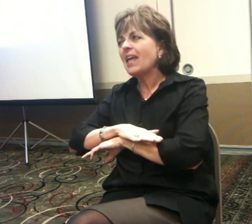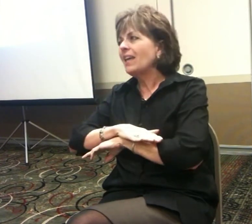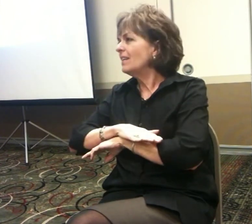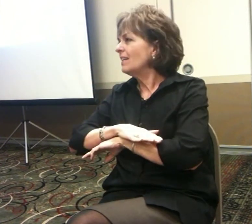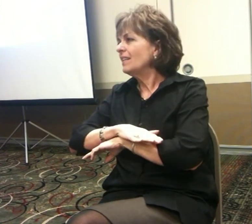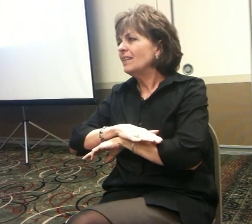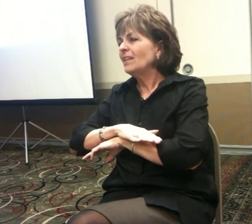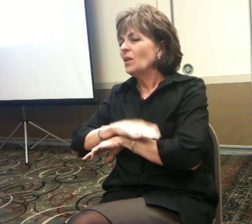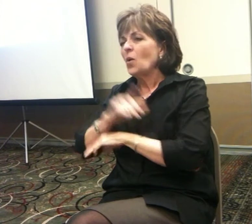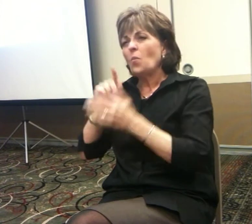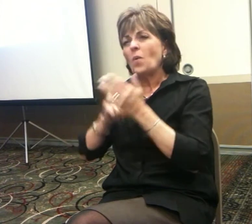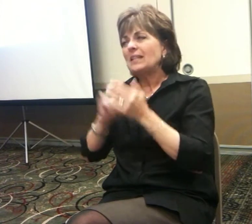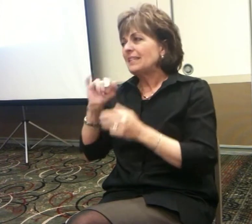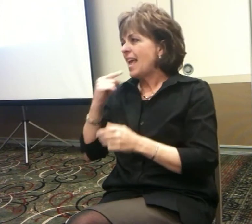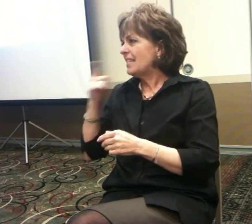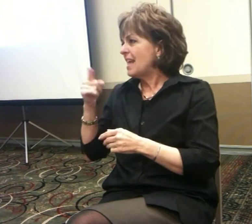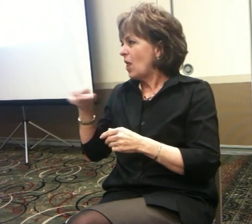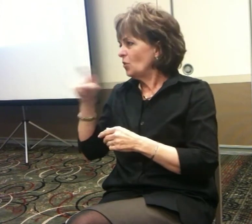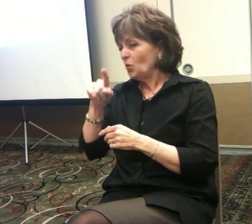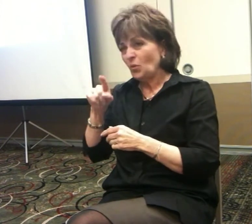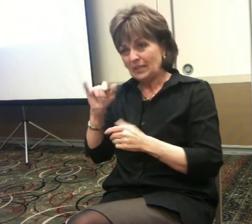What does that tell you? Anything? Is that a concern for anybody?